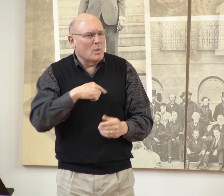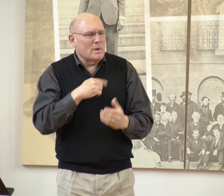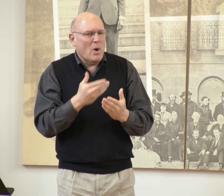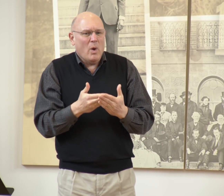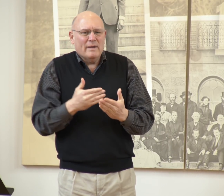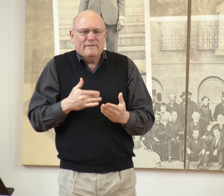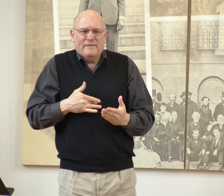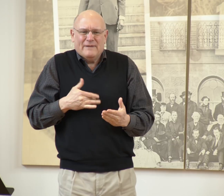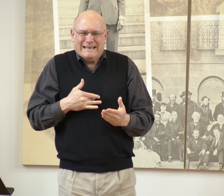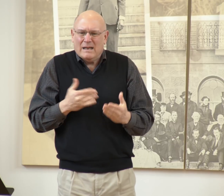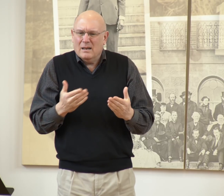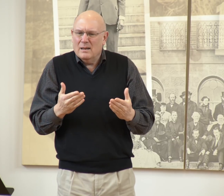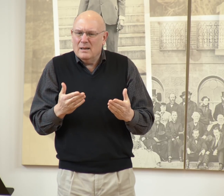But the sorrow that we feel